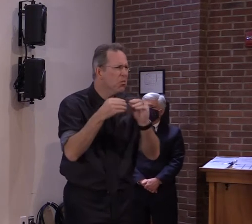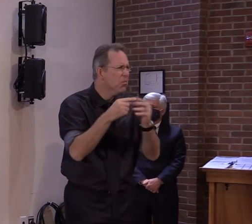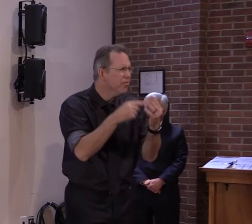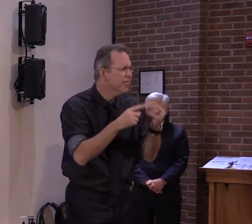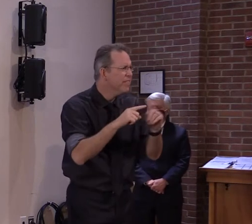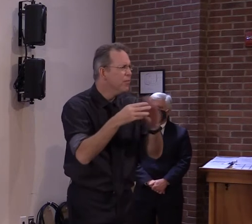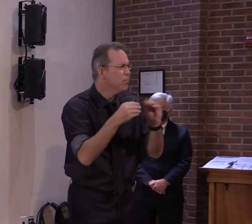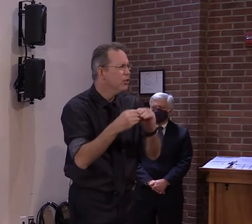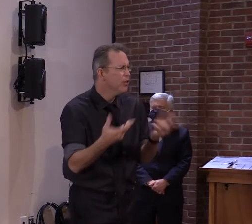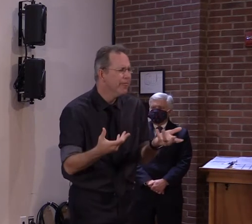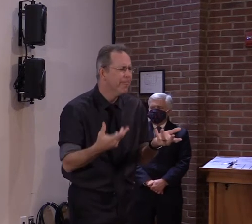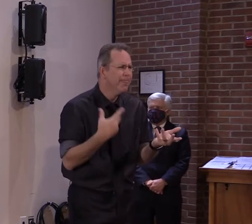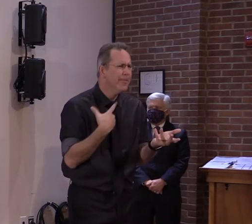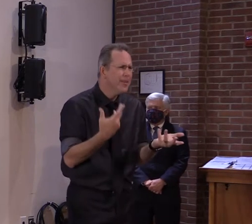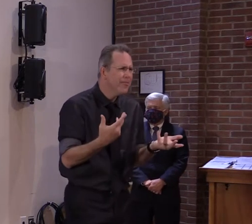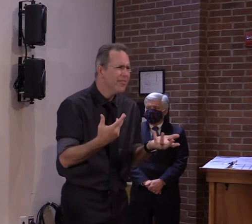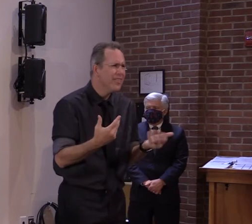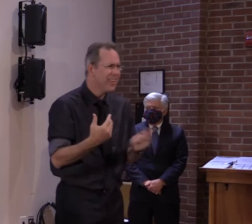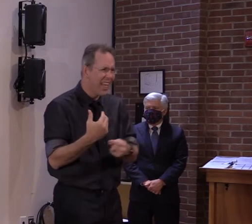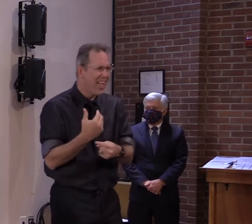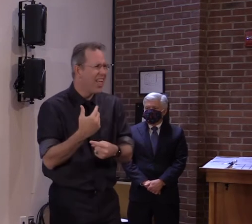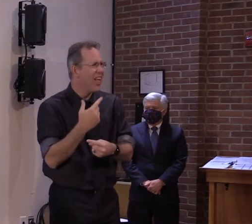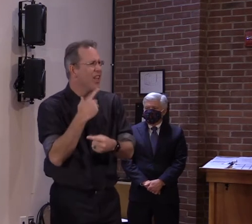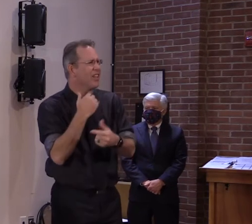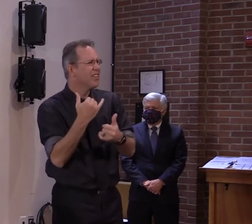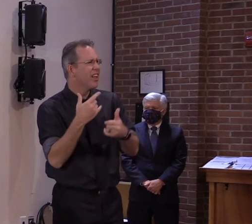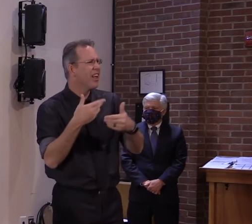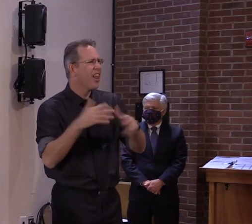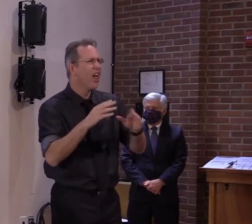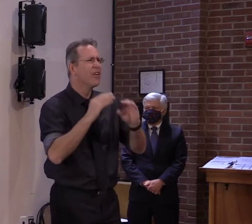to 15, 20 kids in a classroom